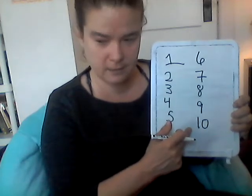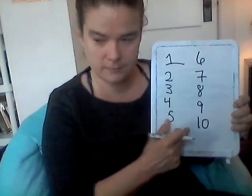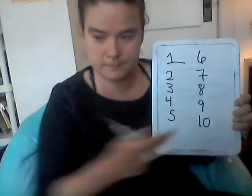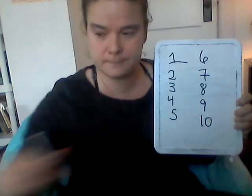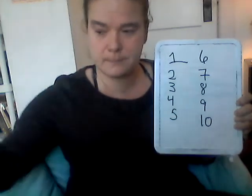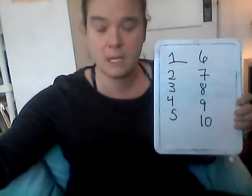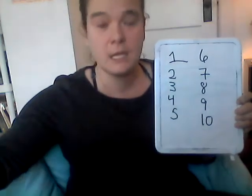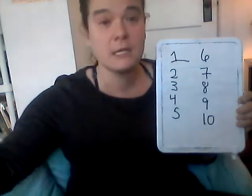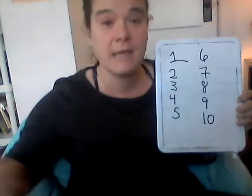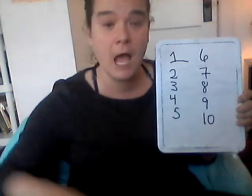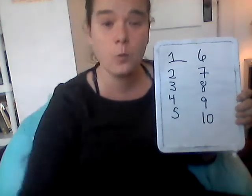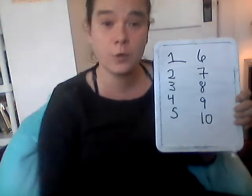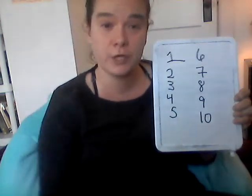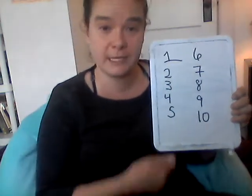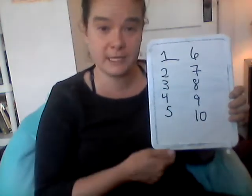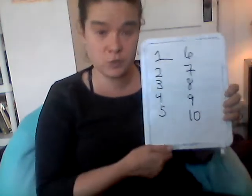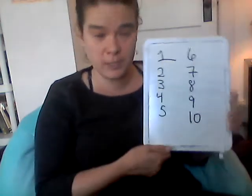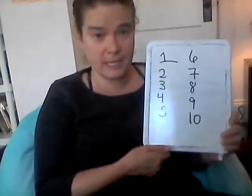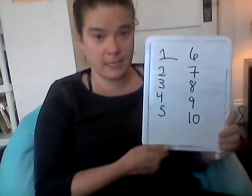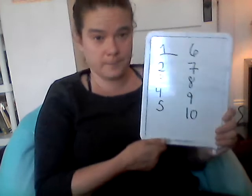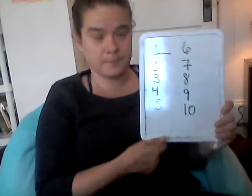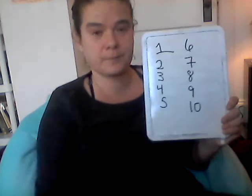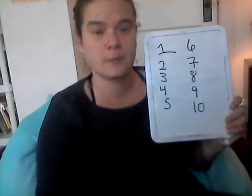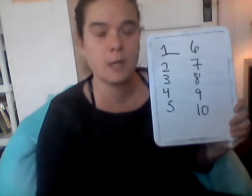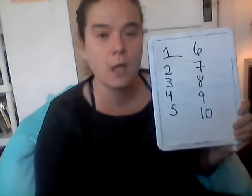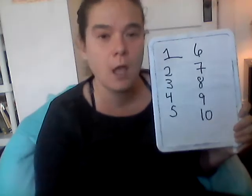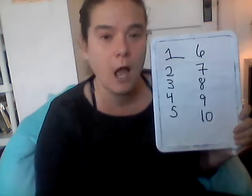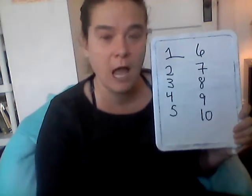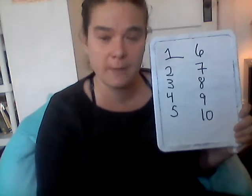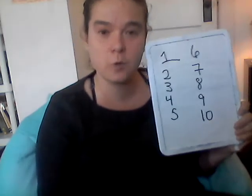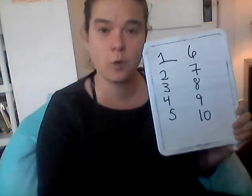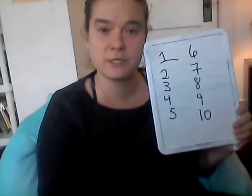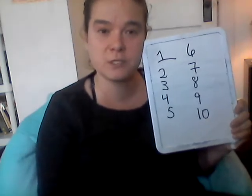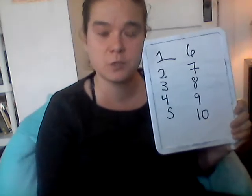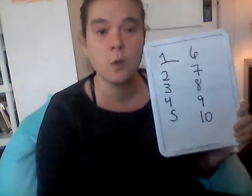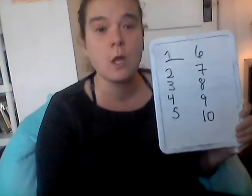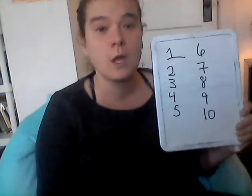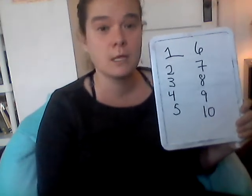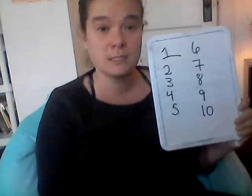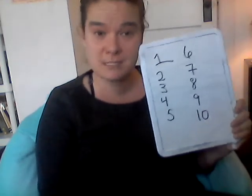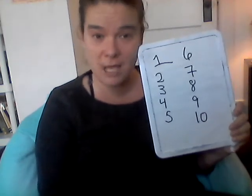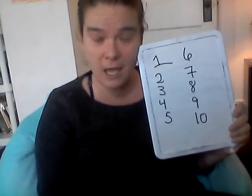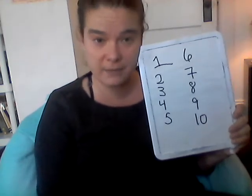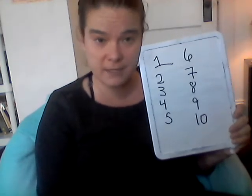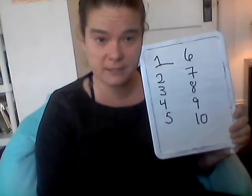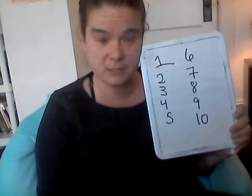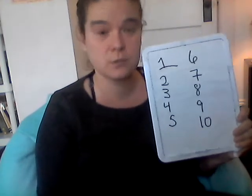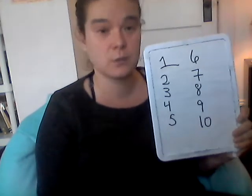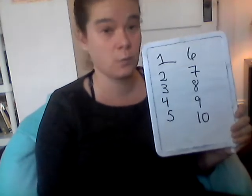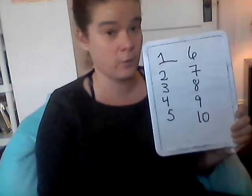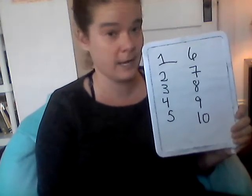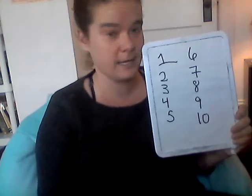Now, we're going to get tricky. I'm going to sign this. Ready? Ready?